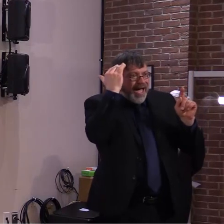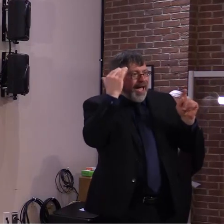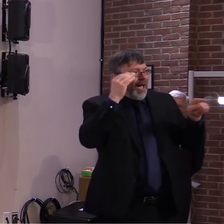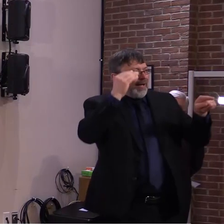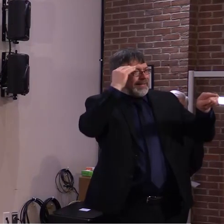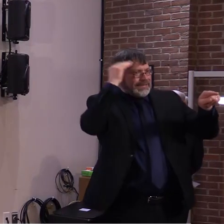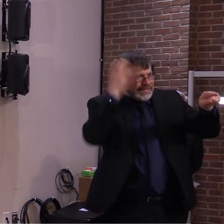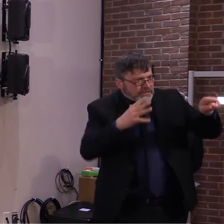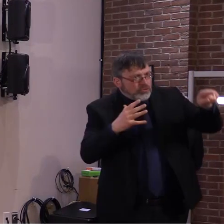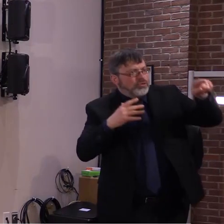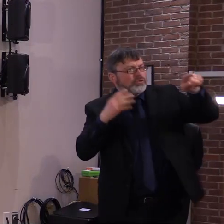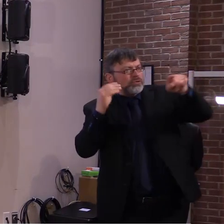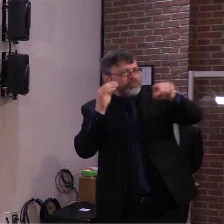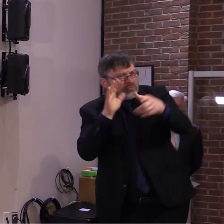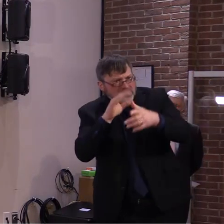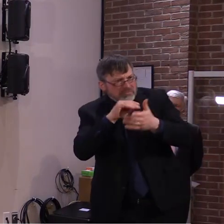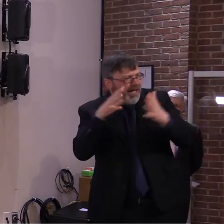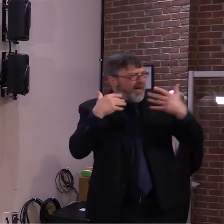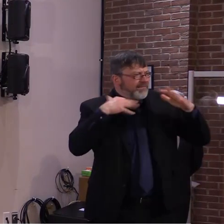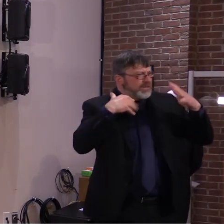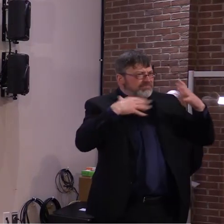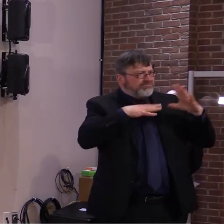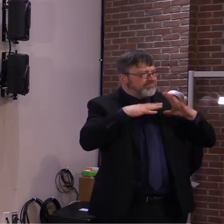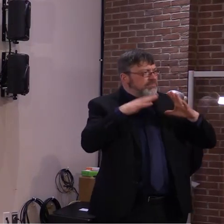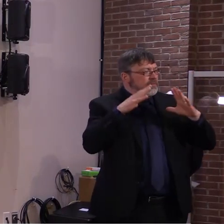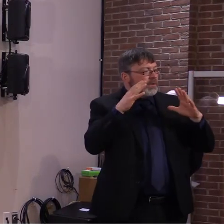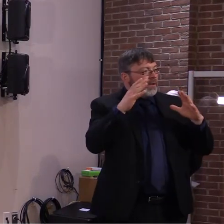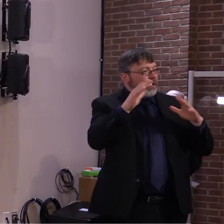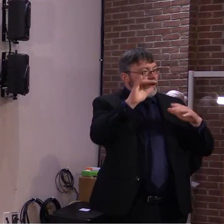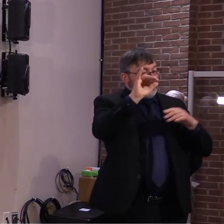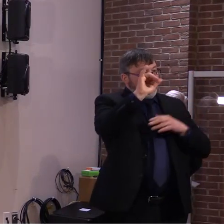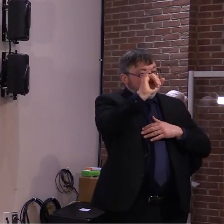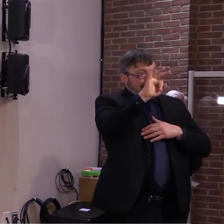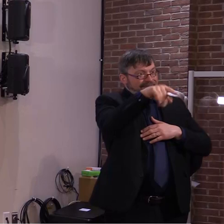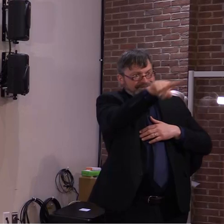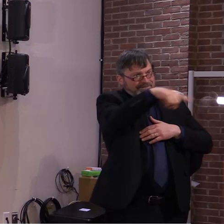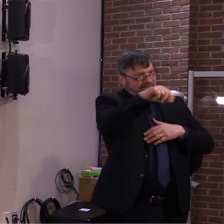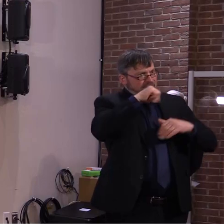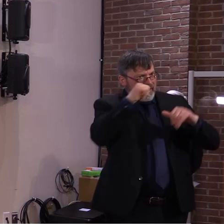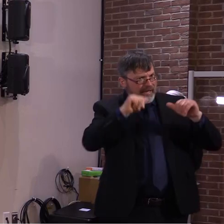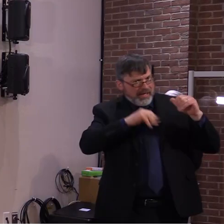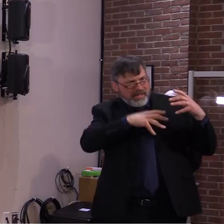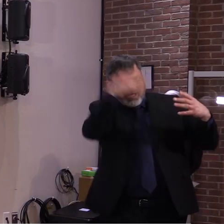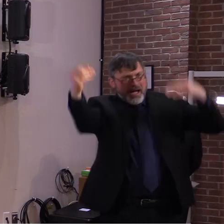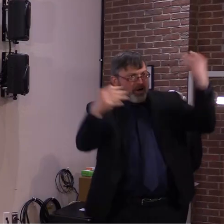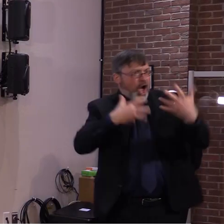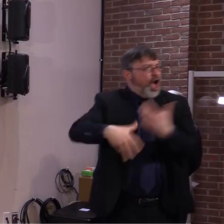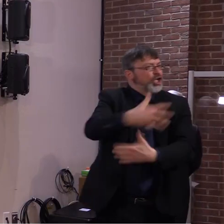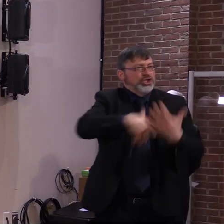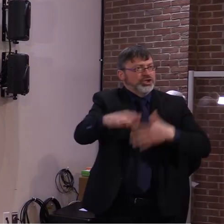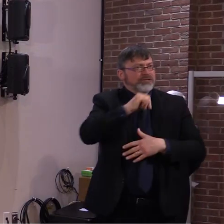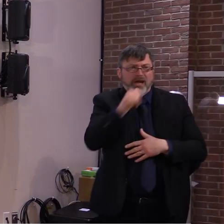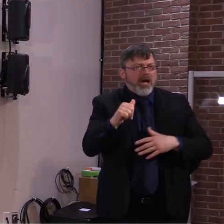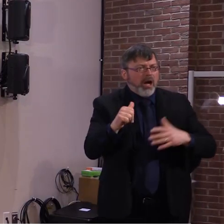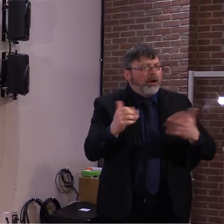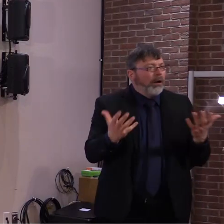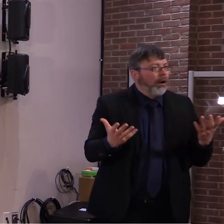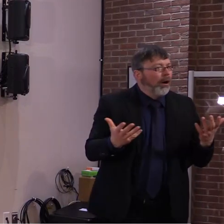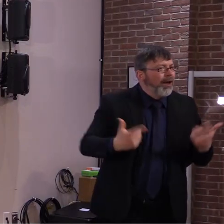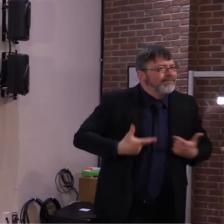spaces. So, fellow Vermonters, please listen up. Let's stop and think hard about the actions we take right